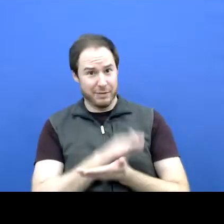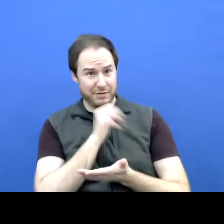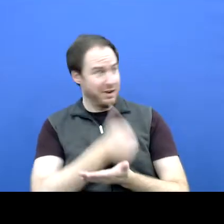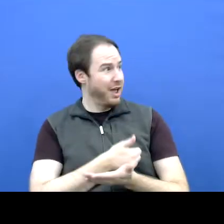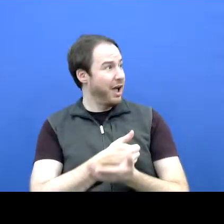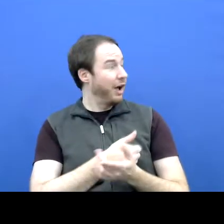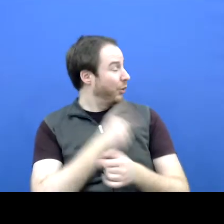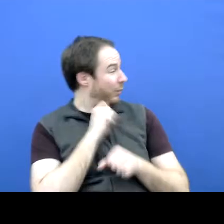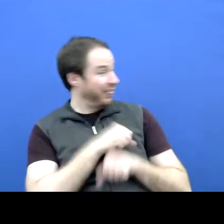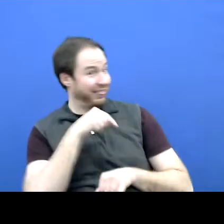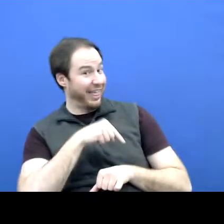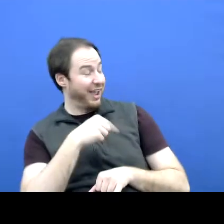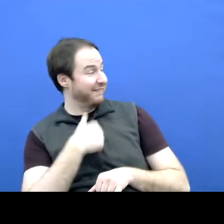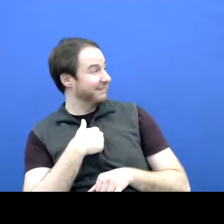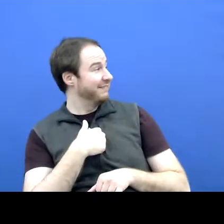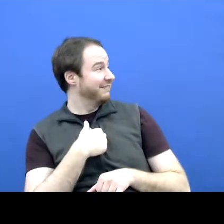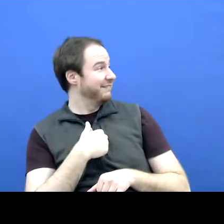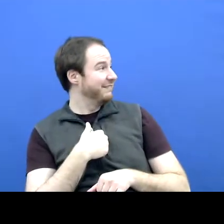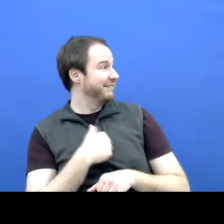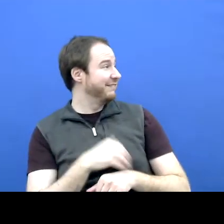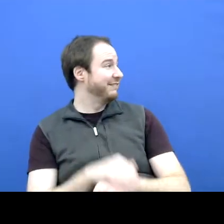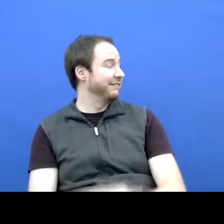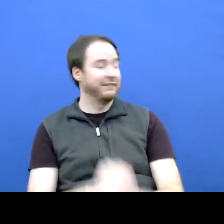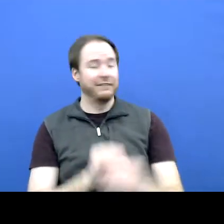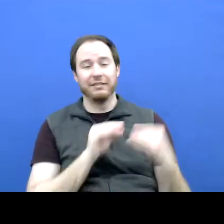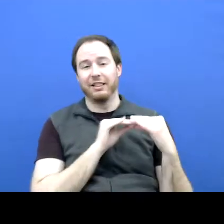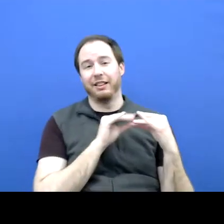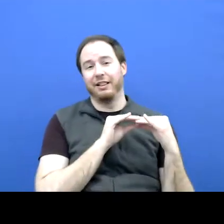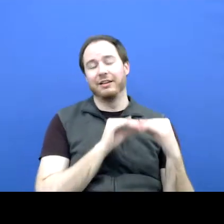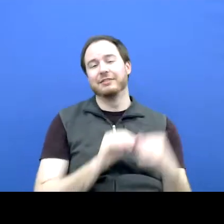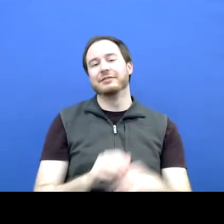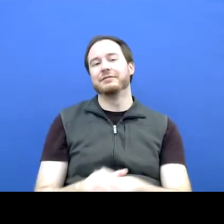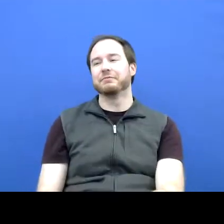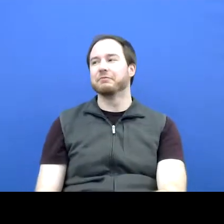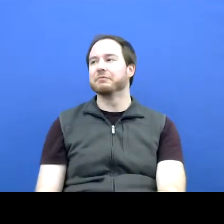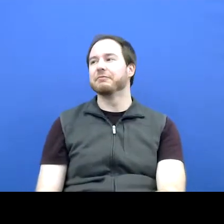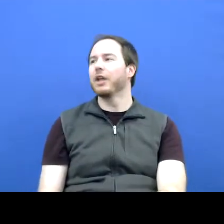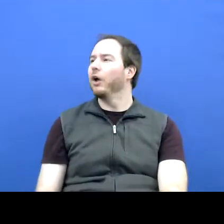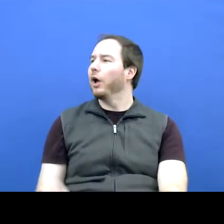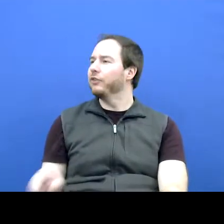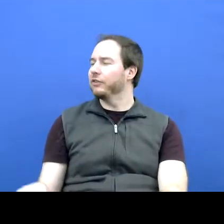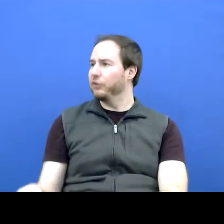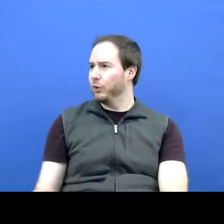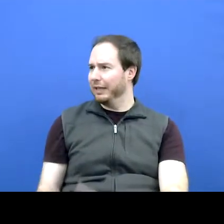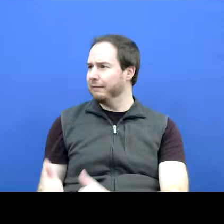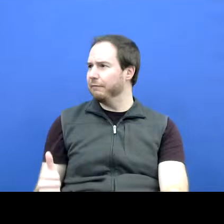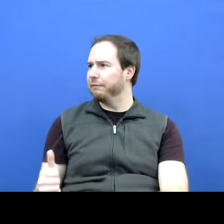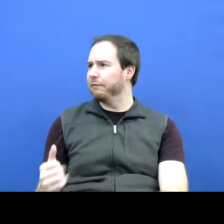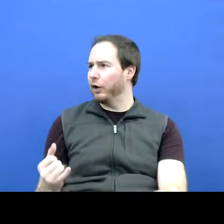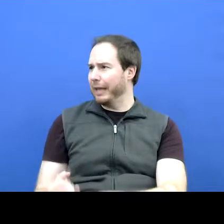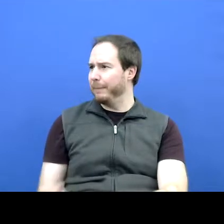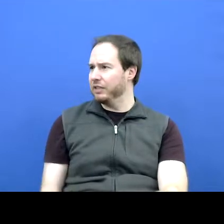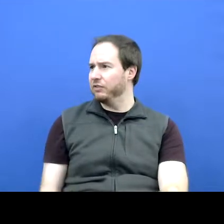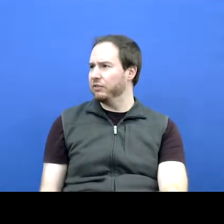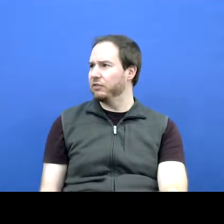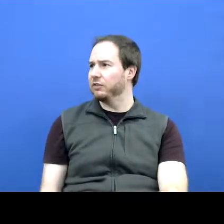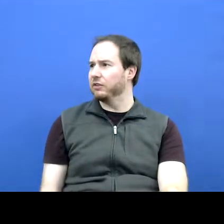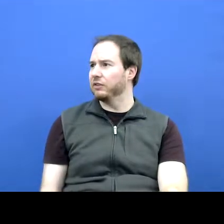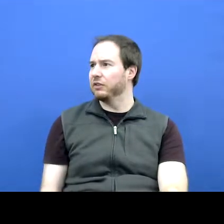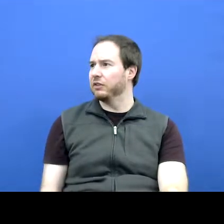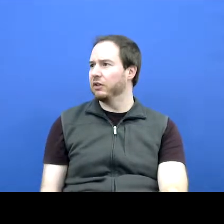is on our. It is on. It is on our sheets, guys. Oh, Item number. no, cow. He hit